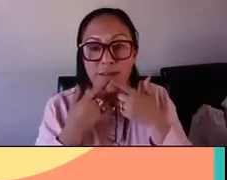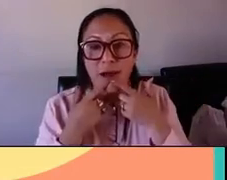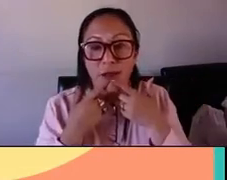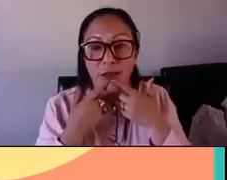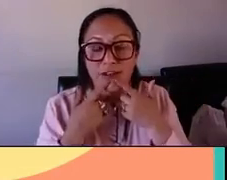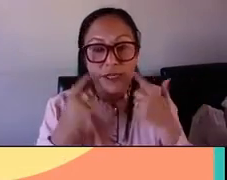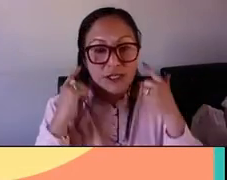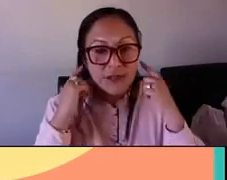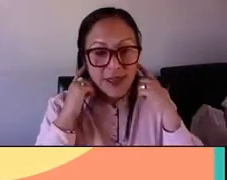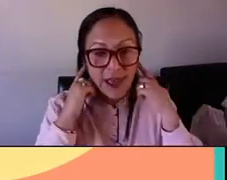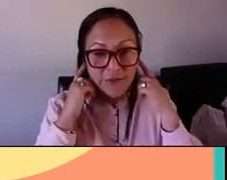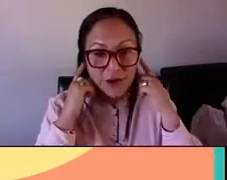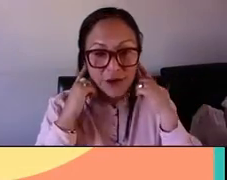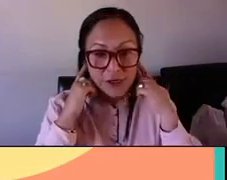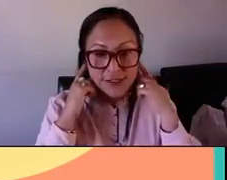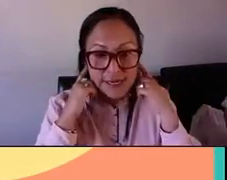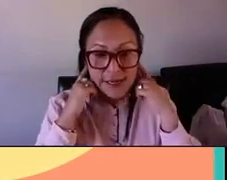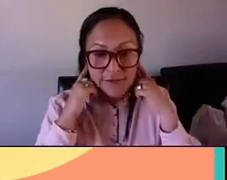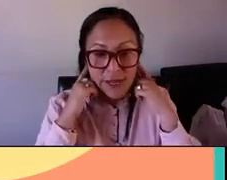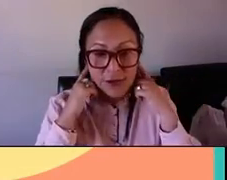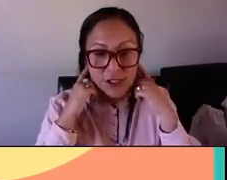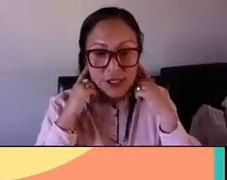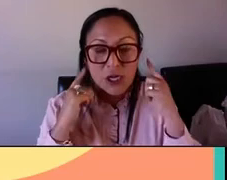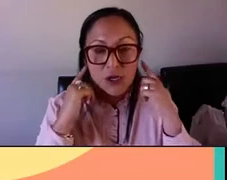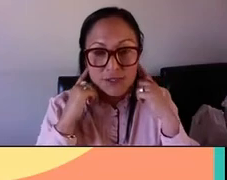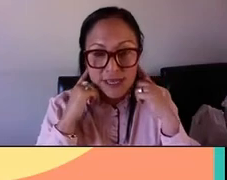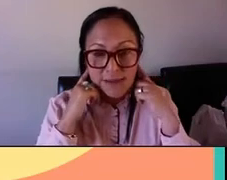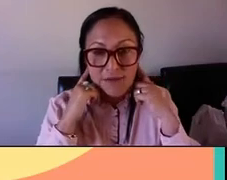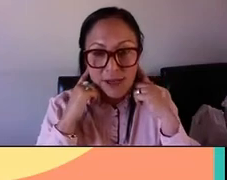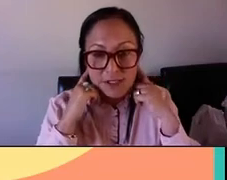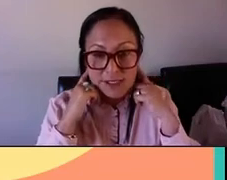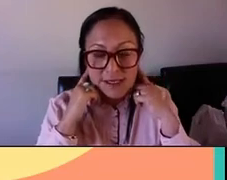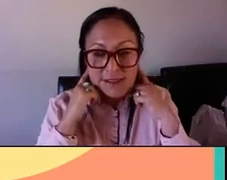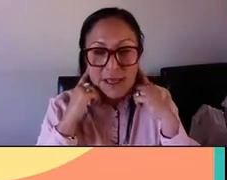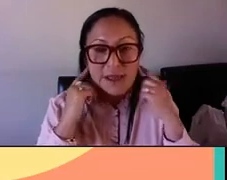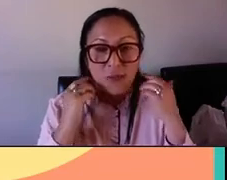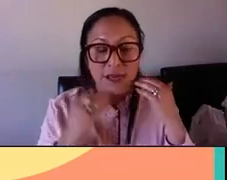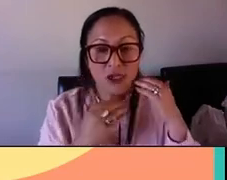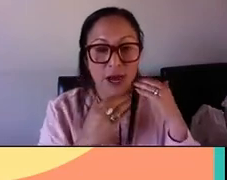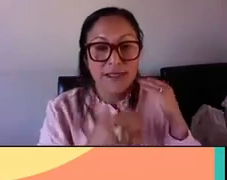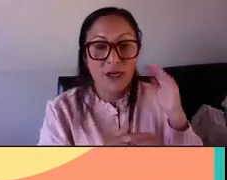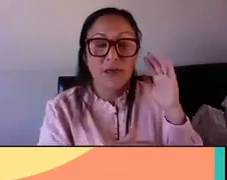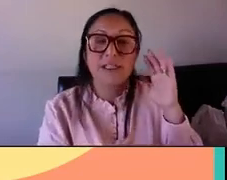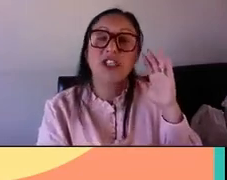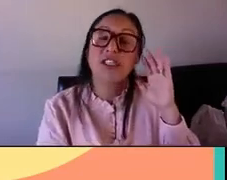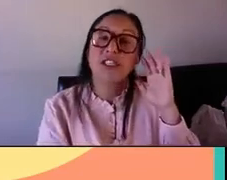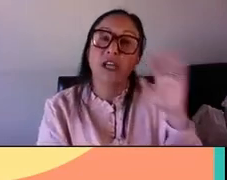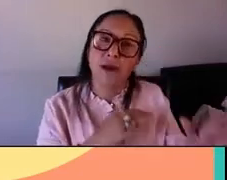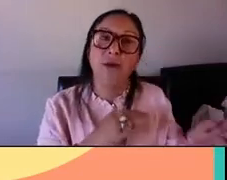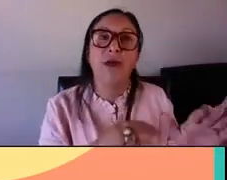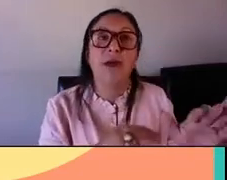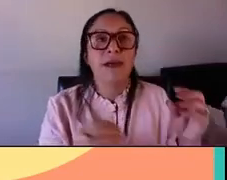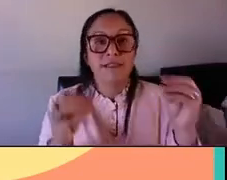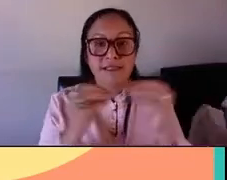using mouth, especially if they have good understanding of language, good receptive language skills, then we can try to start